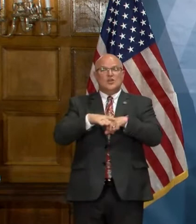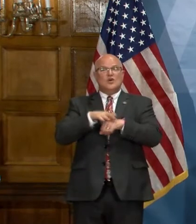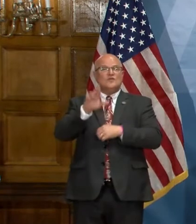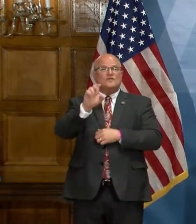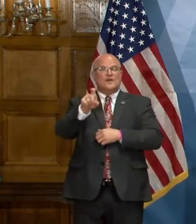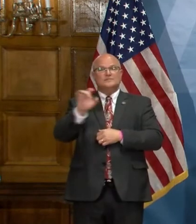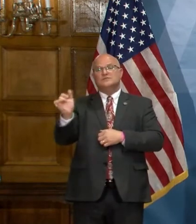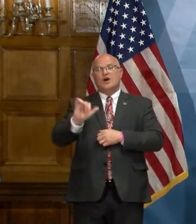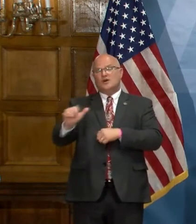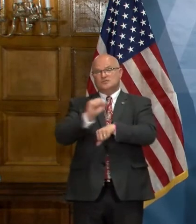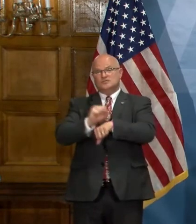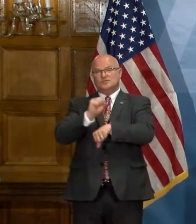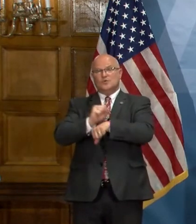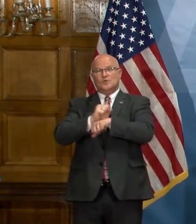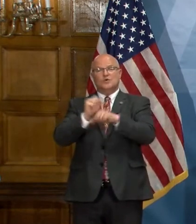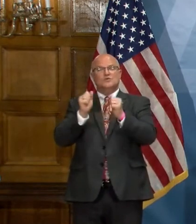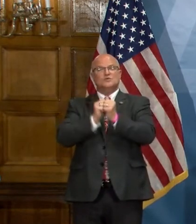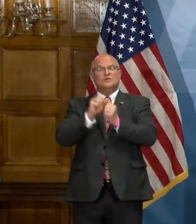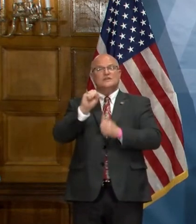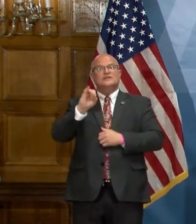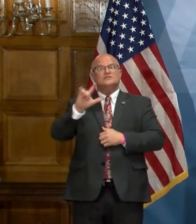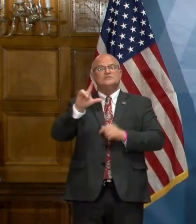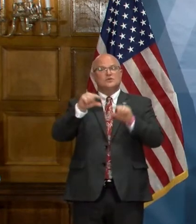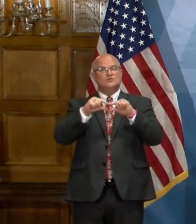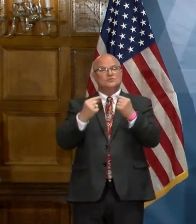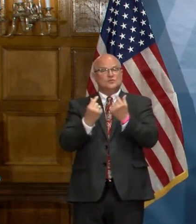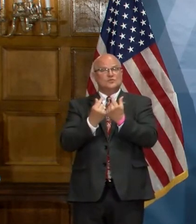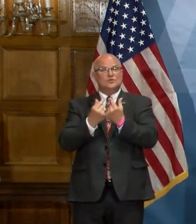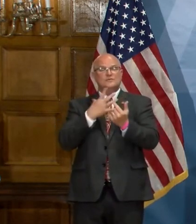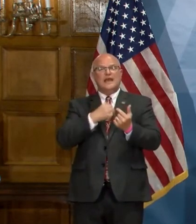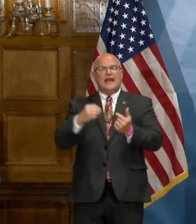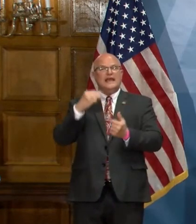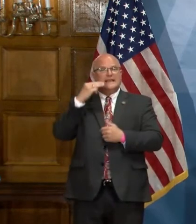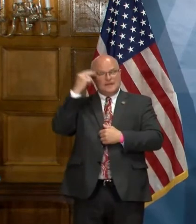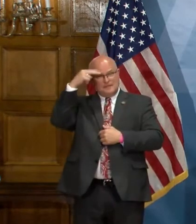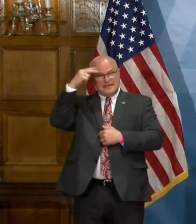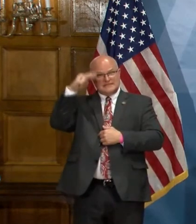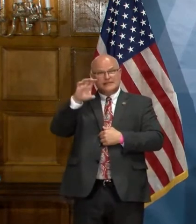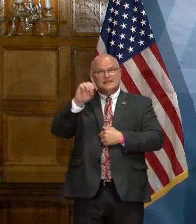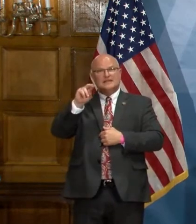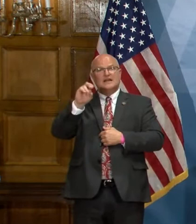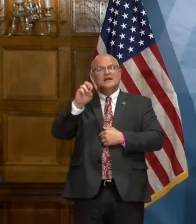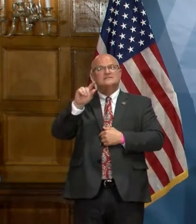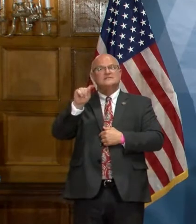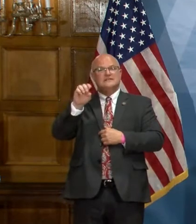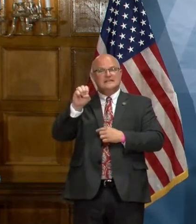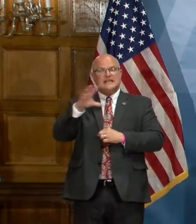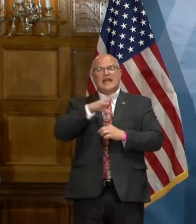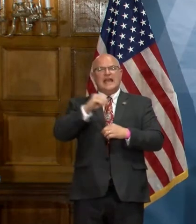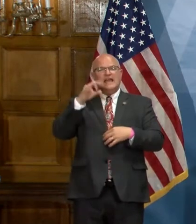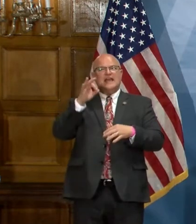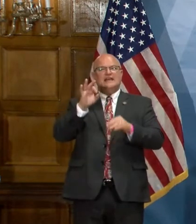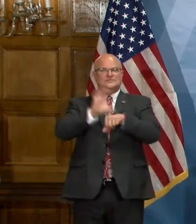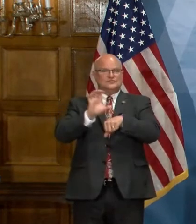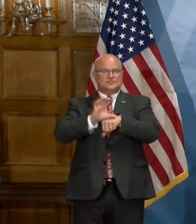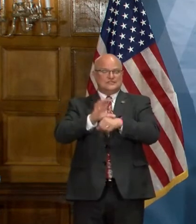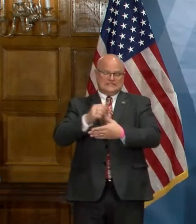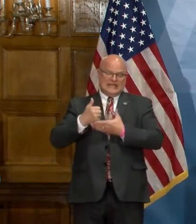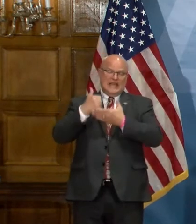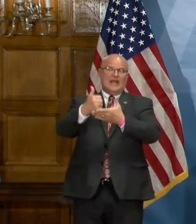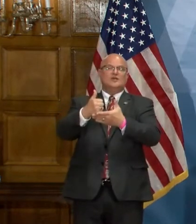pharmacies have also worked with social groups and the Mexican Consulate and faith-based institutions to